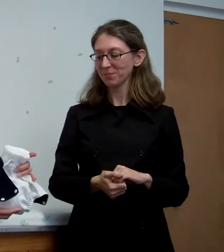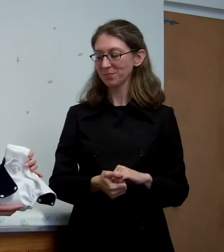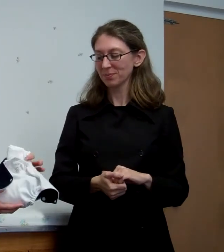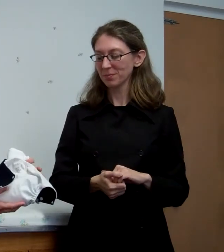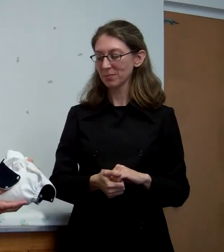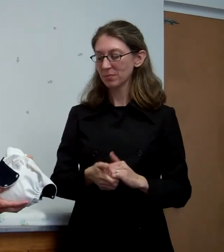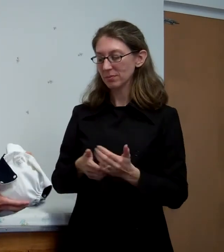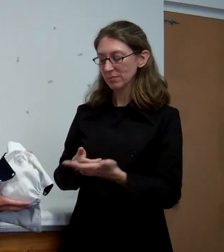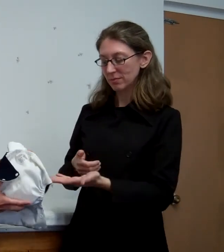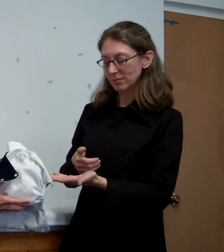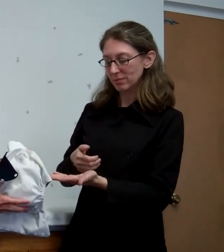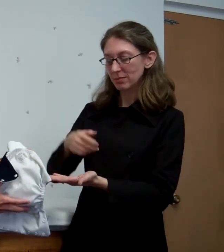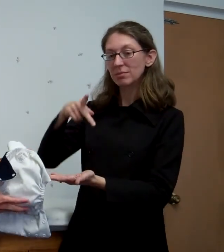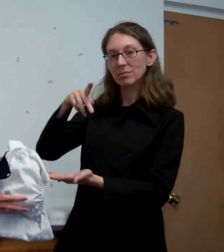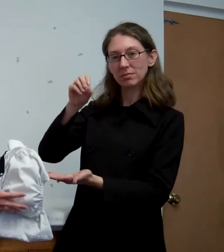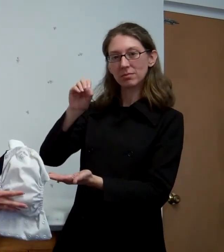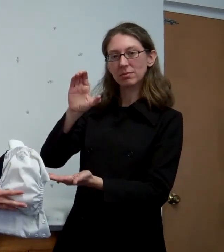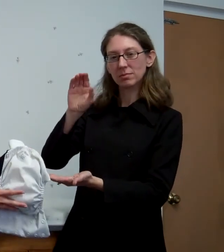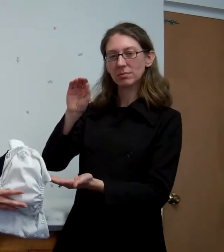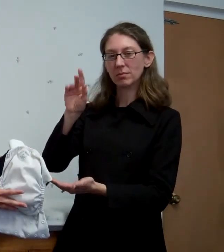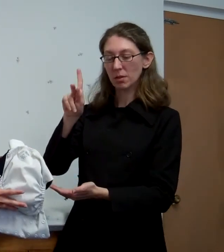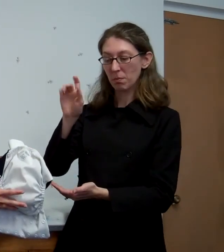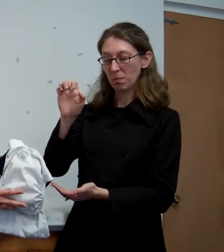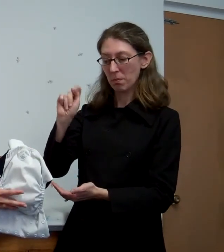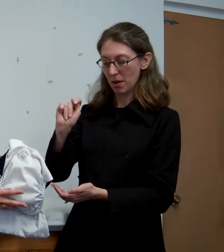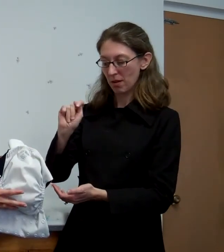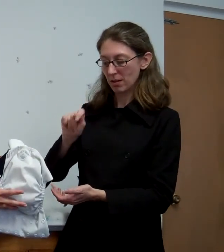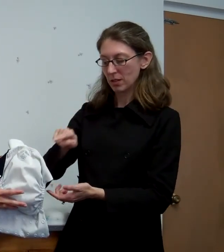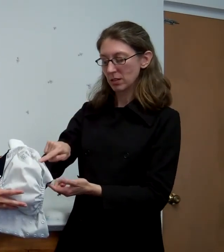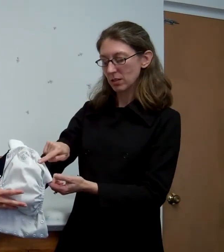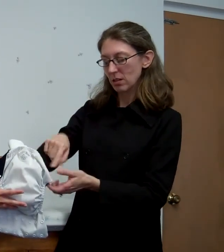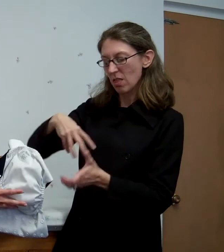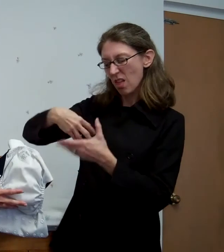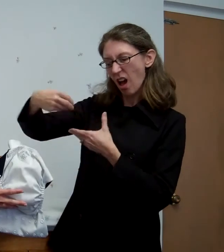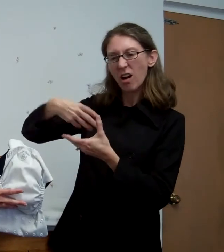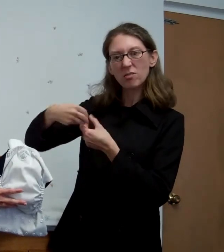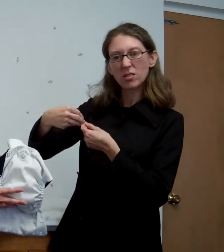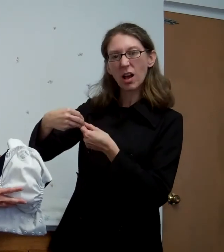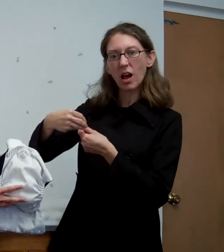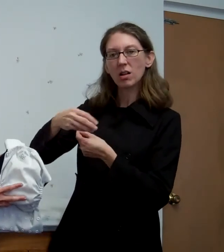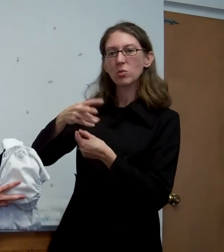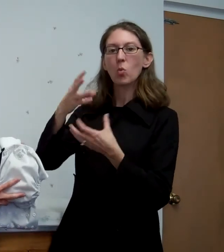A pocket diaper has the waterproof layer,